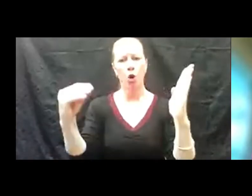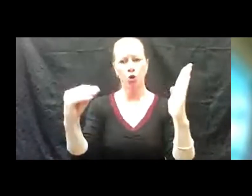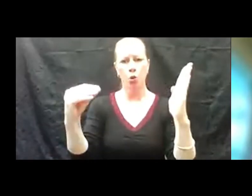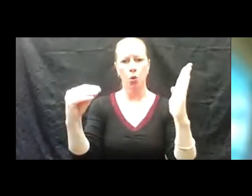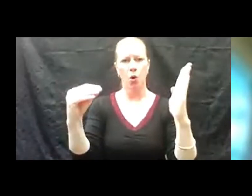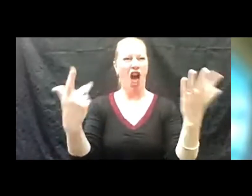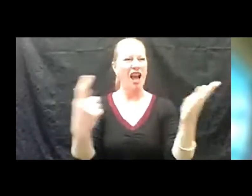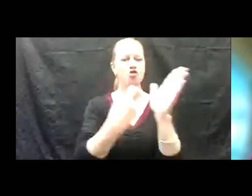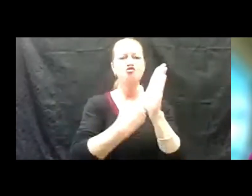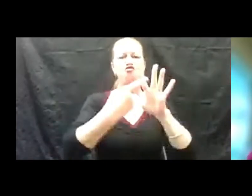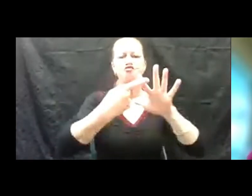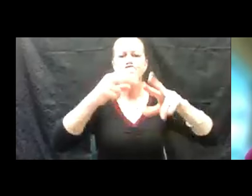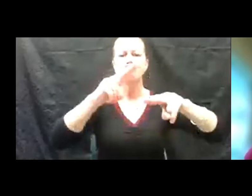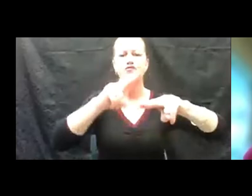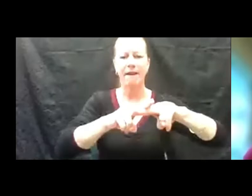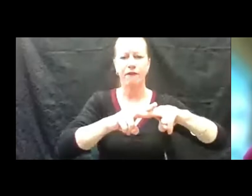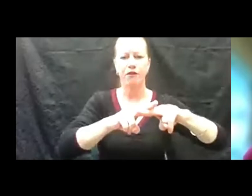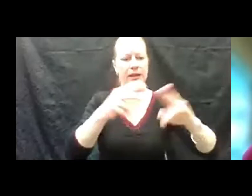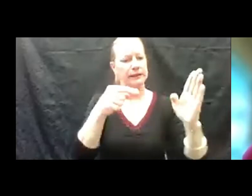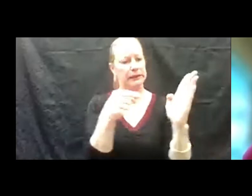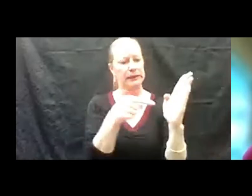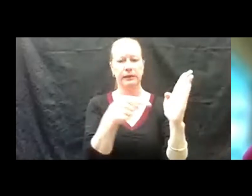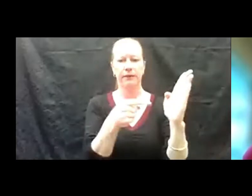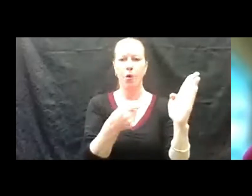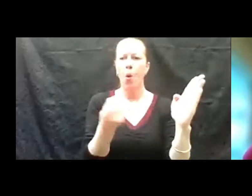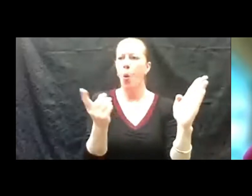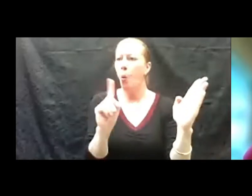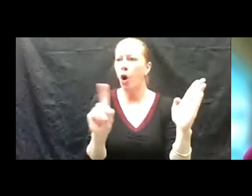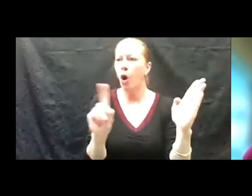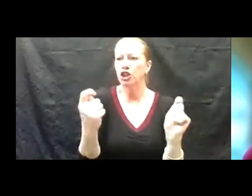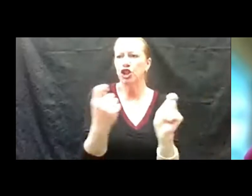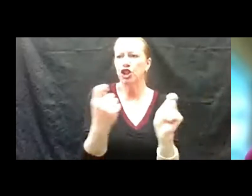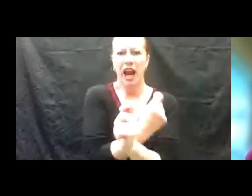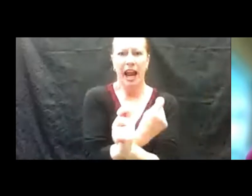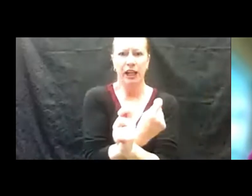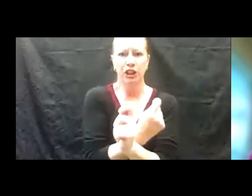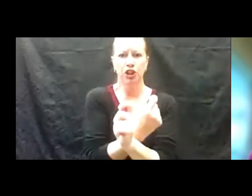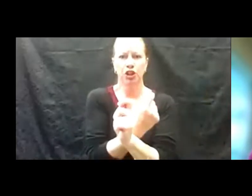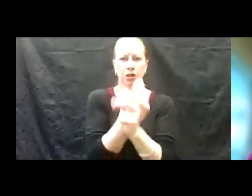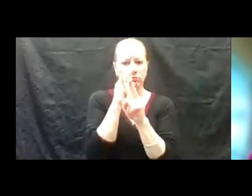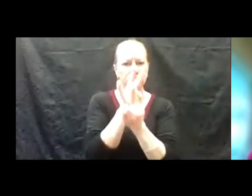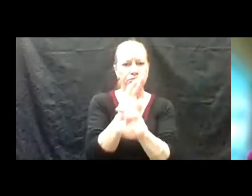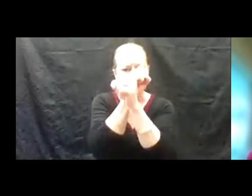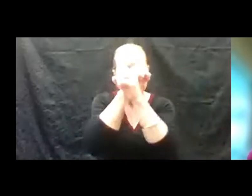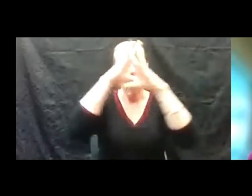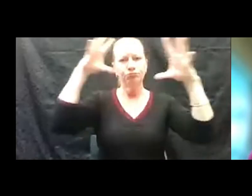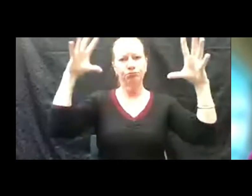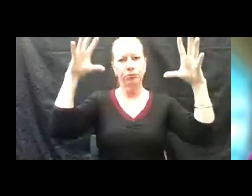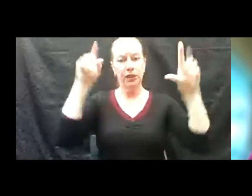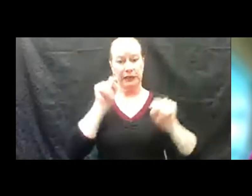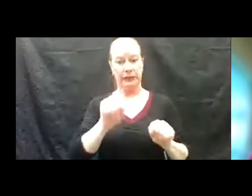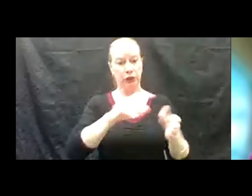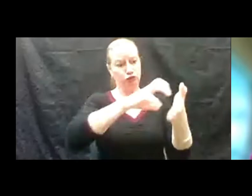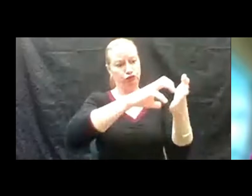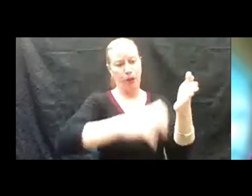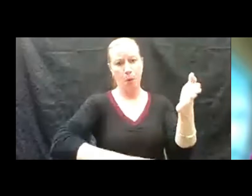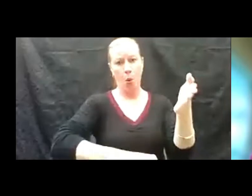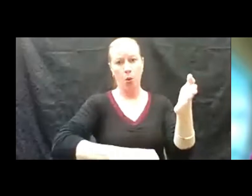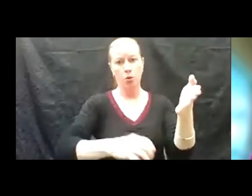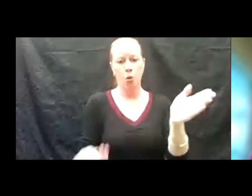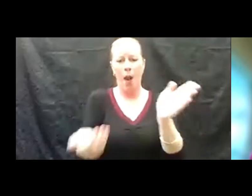of reference. So for what change could look like. This report will add to